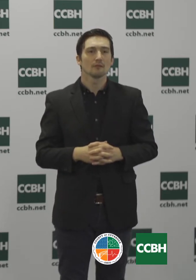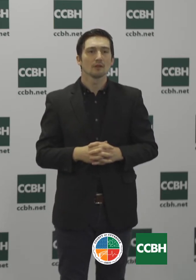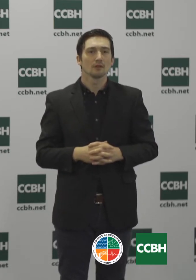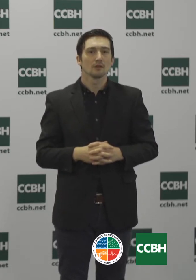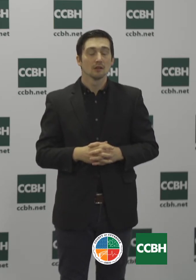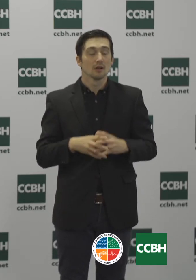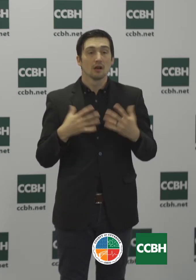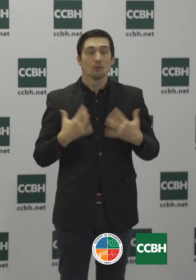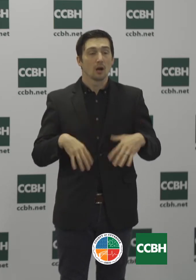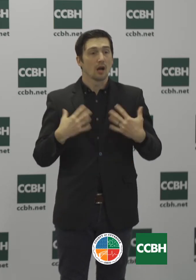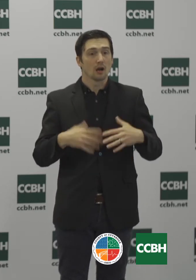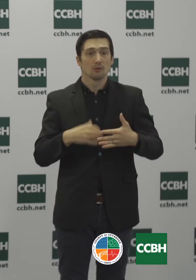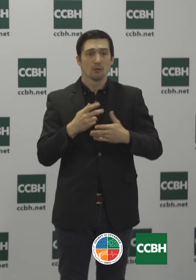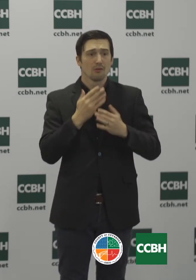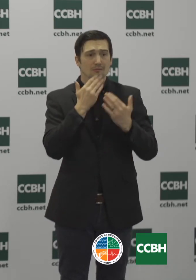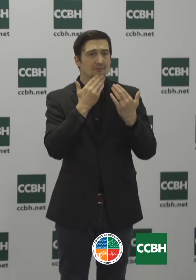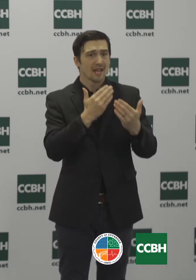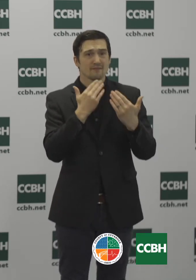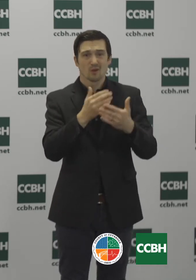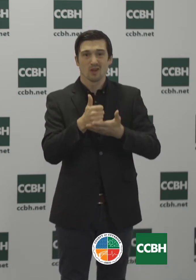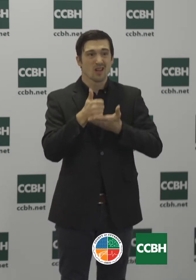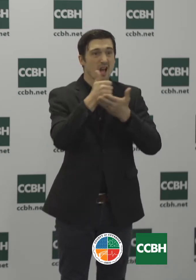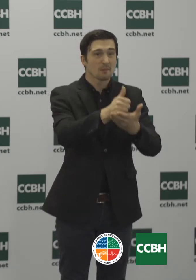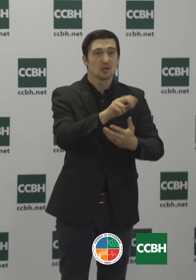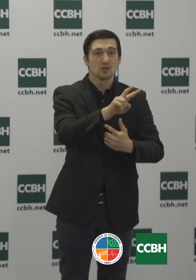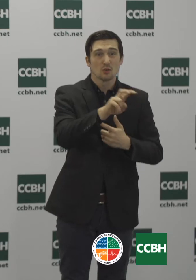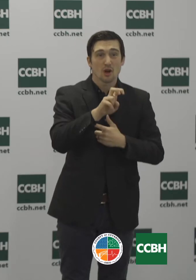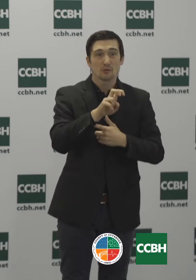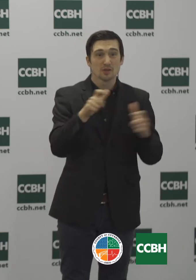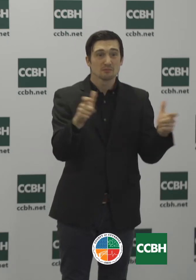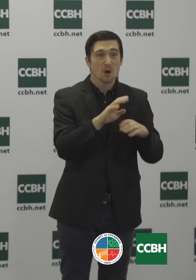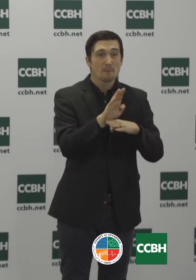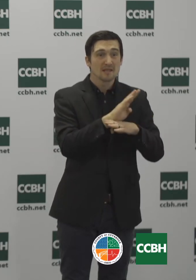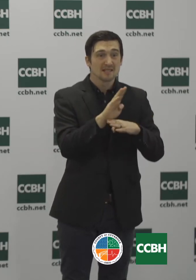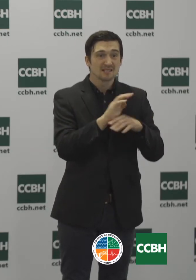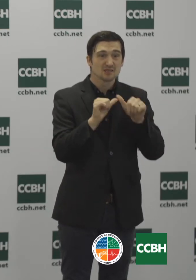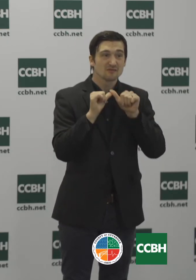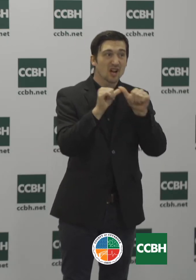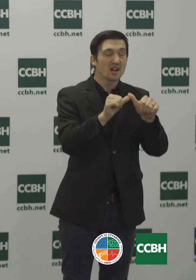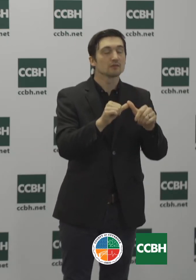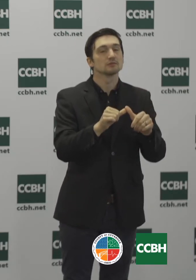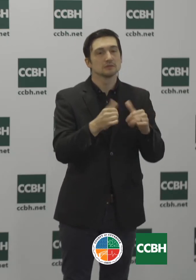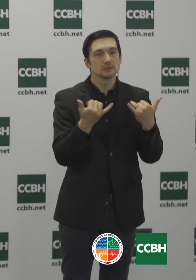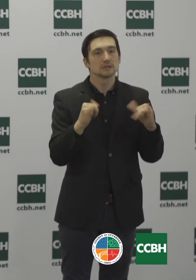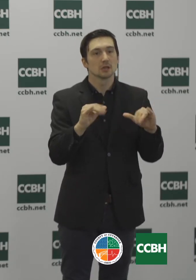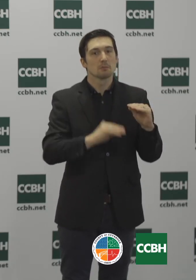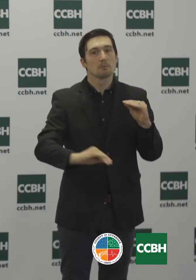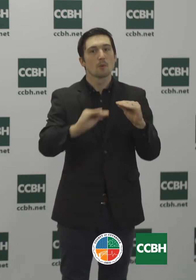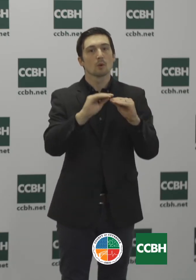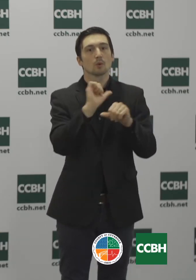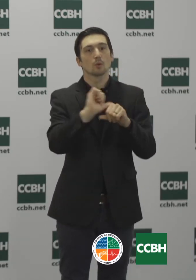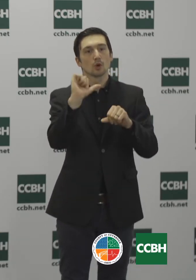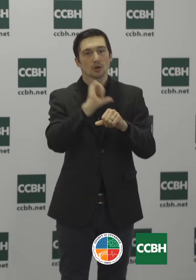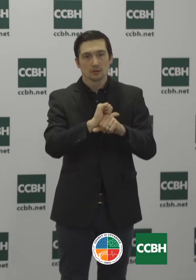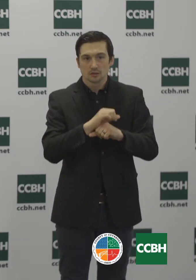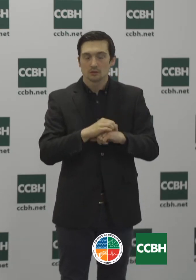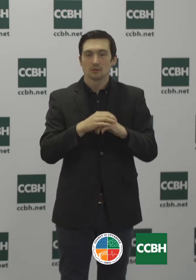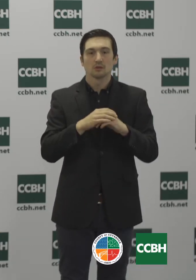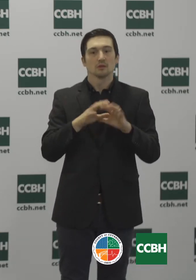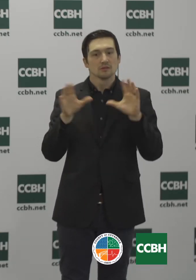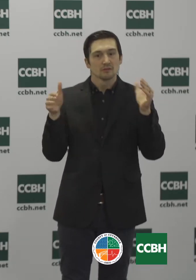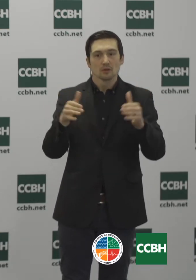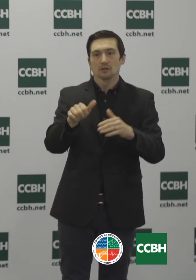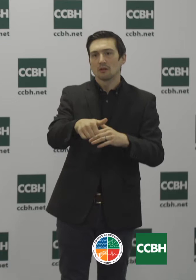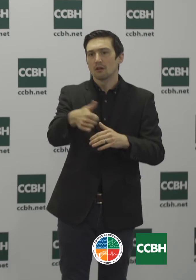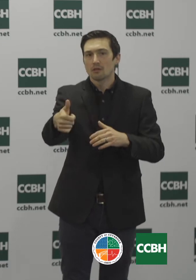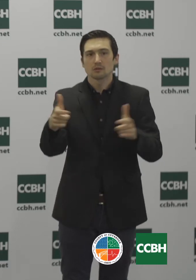200 small businesses to survive, we still need to do more. We have to help more of our small businesses to get